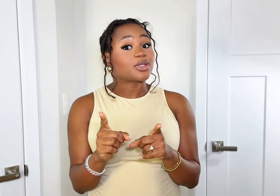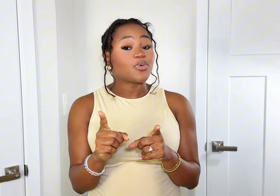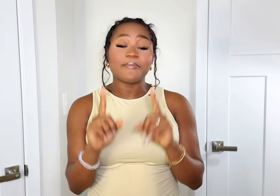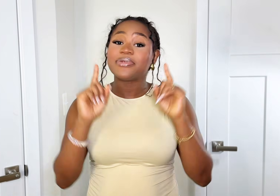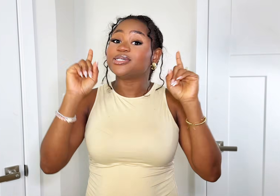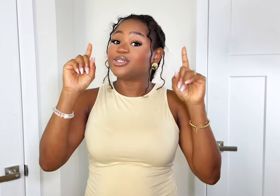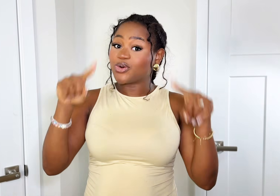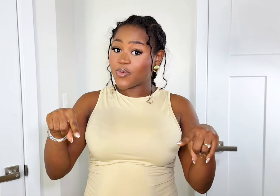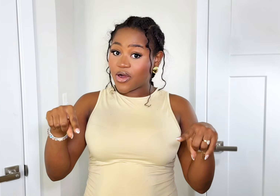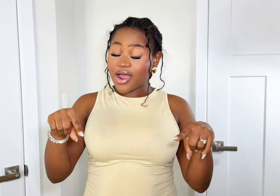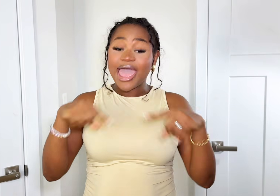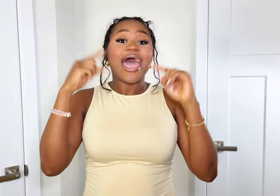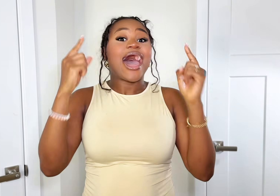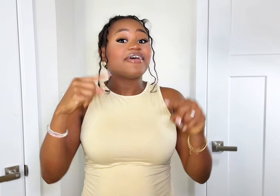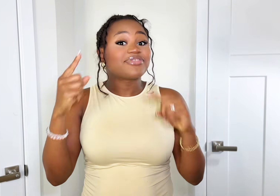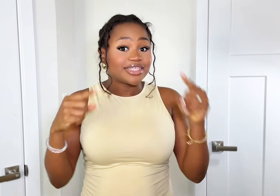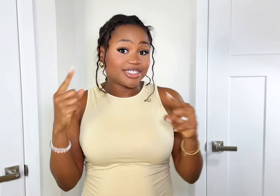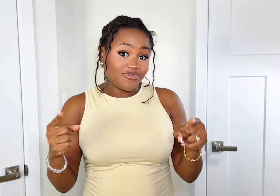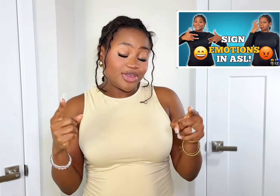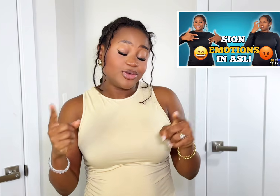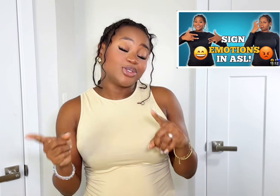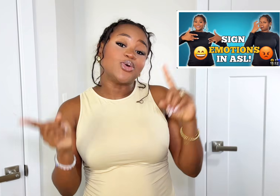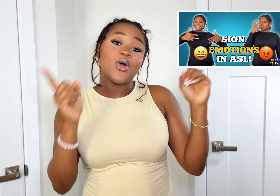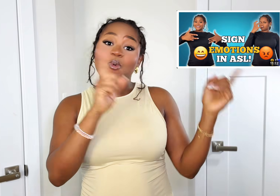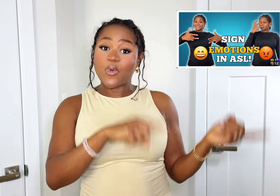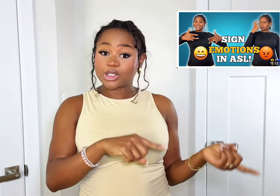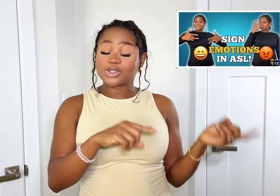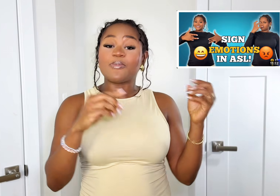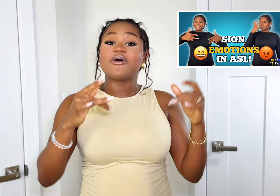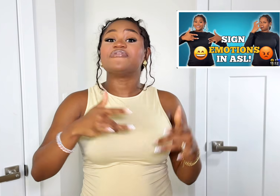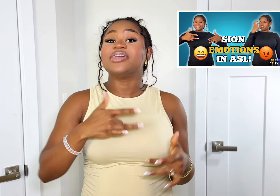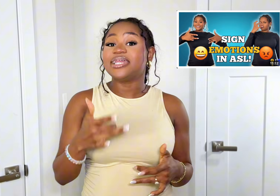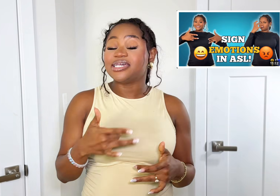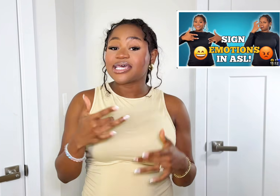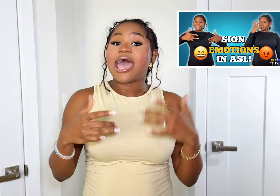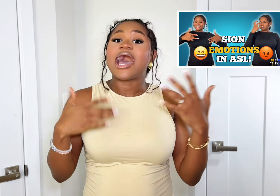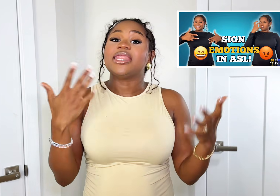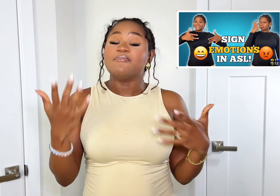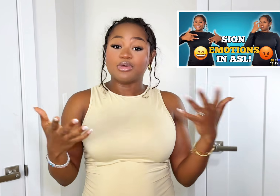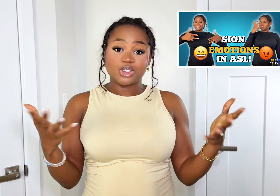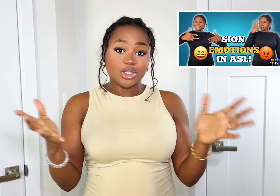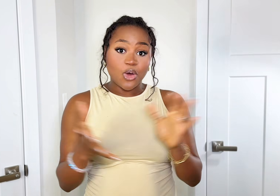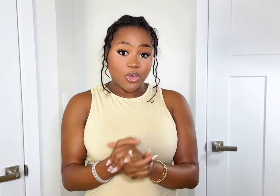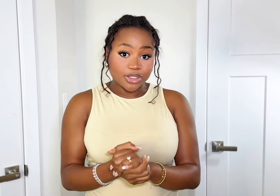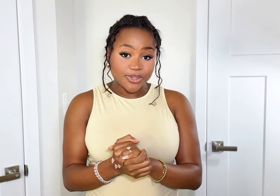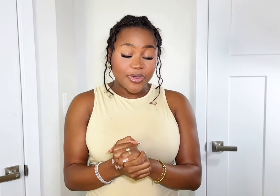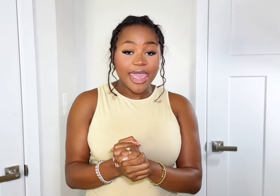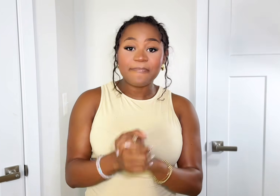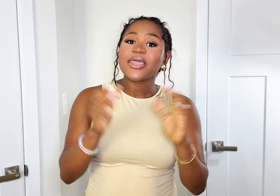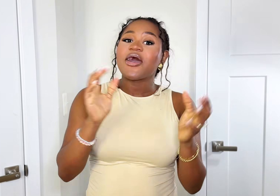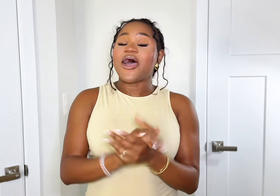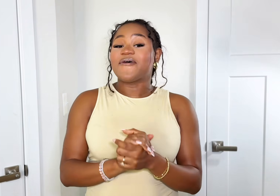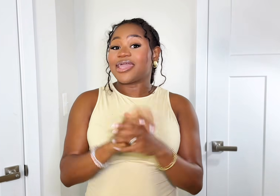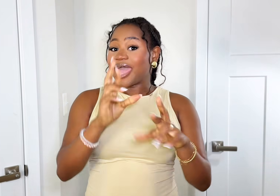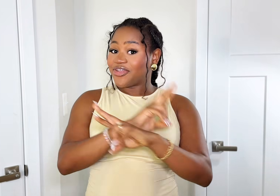1, please do well after this video to go watch some more feelings and emotional words, okay? Alright, are you